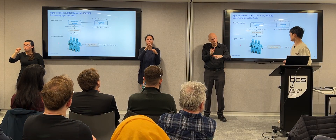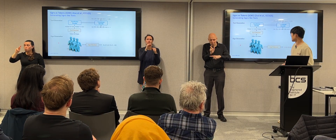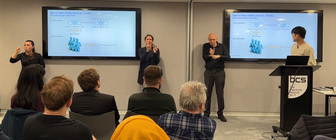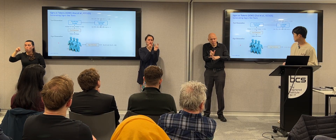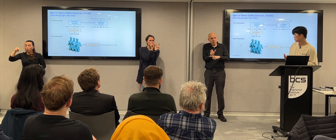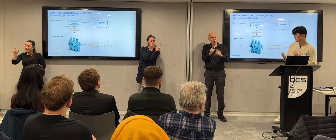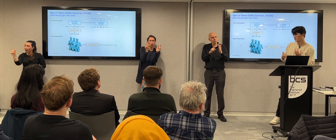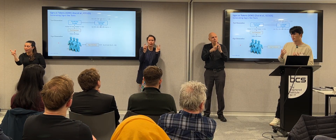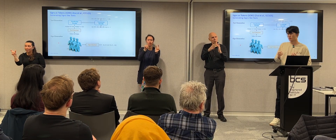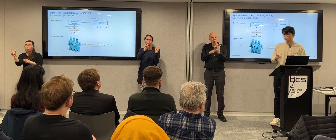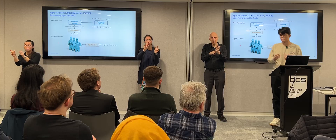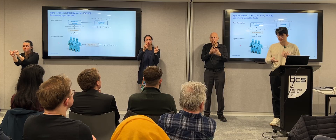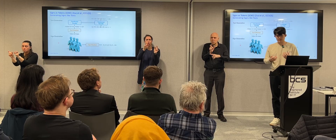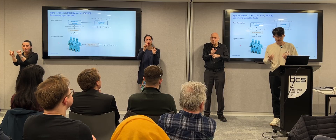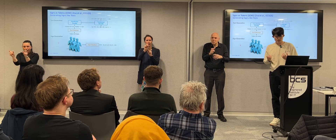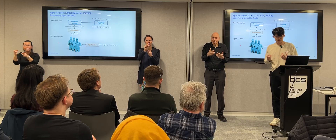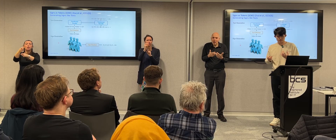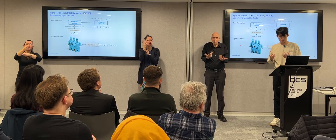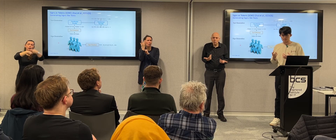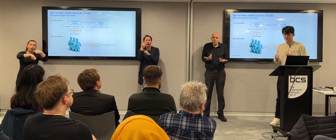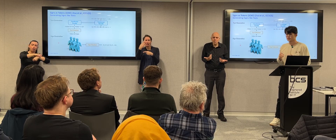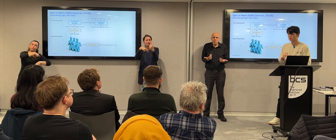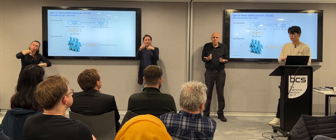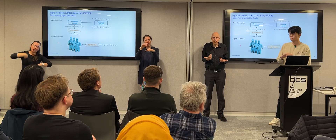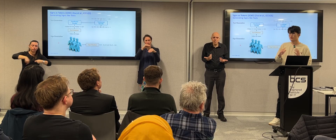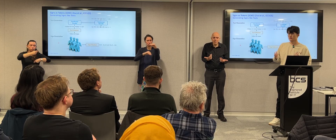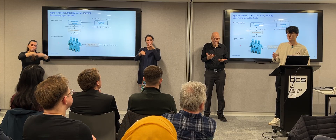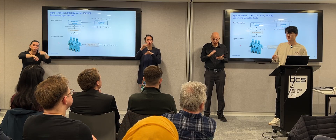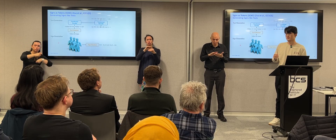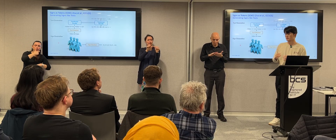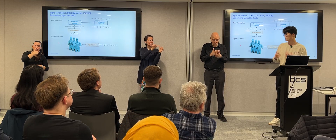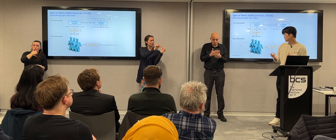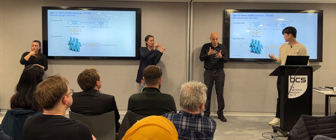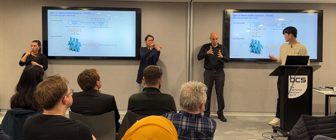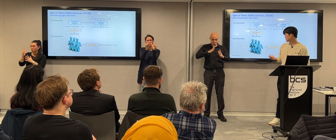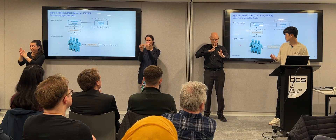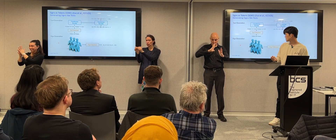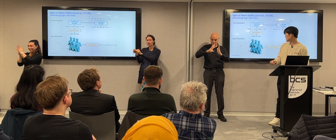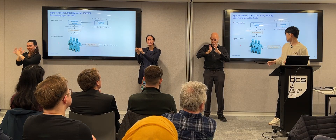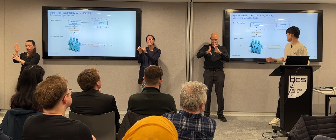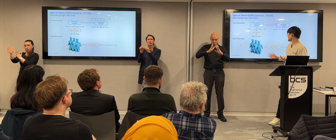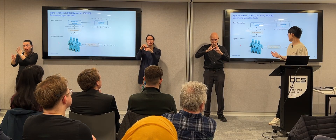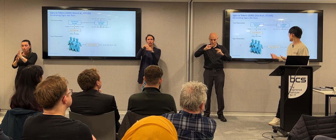text? Because sign motions, they are continuous values in the 3D